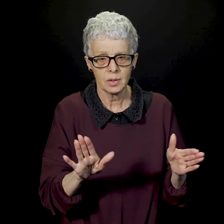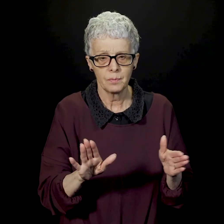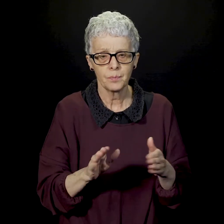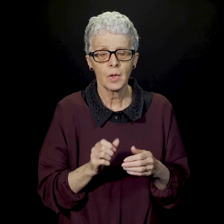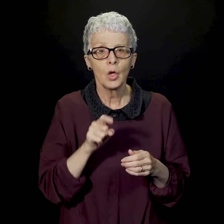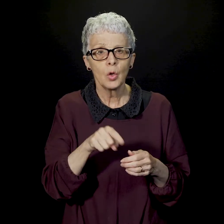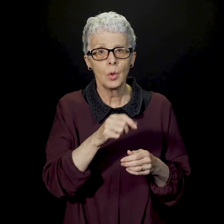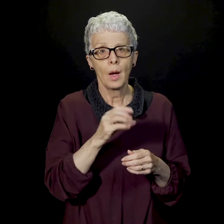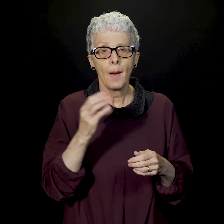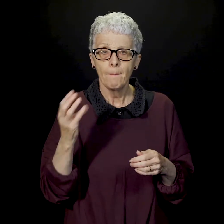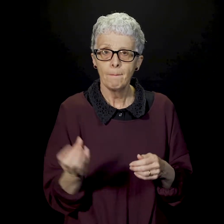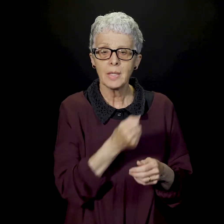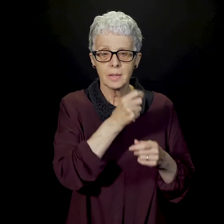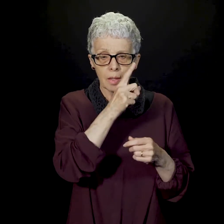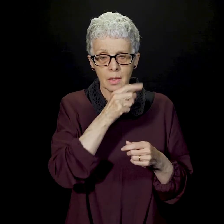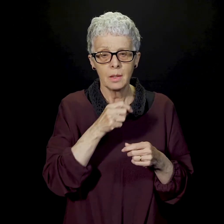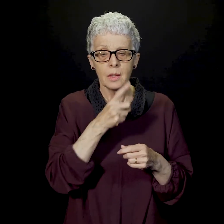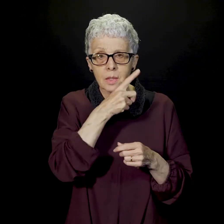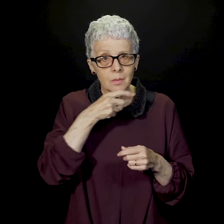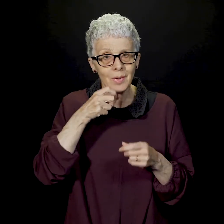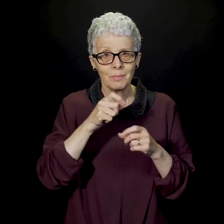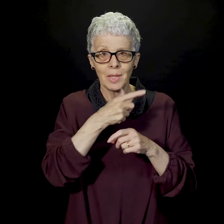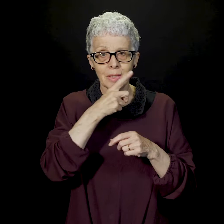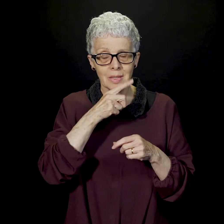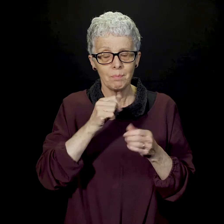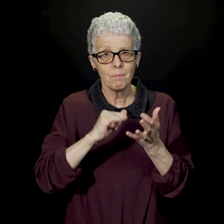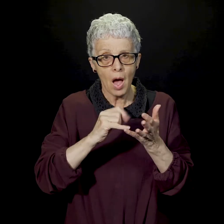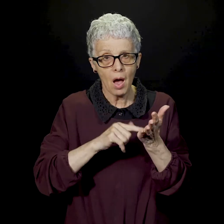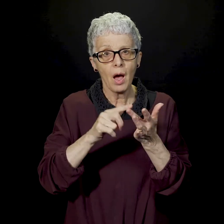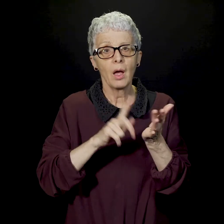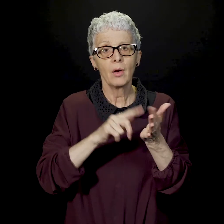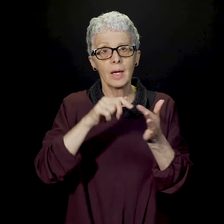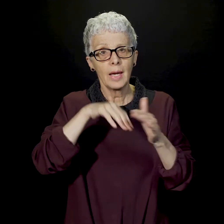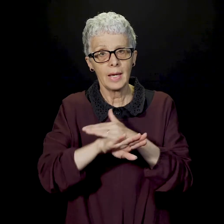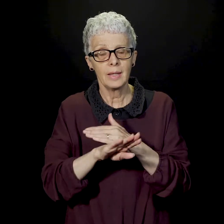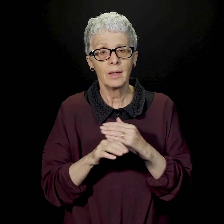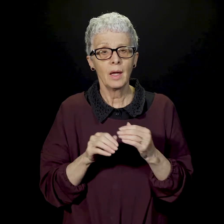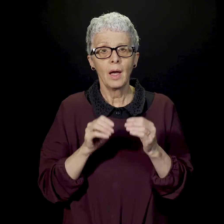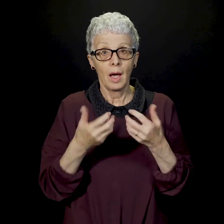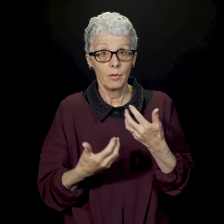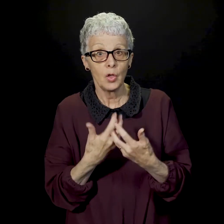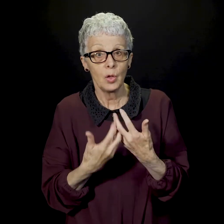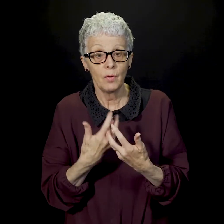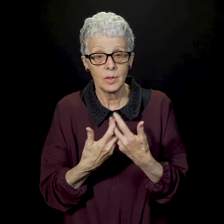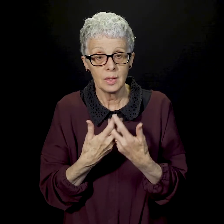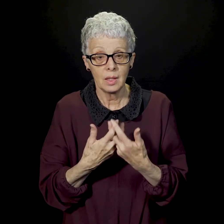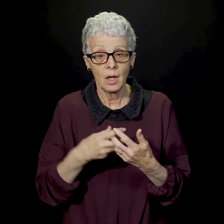on, you must, however, smile in public about it, even if what you are doing is emptying you out